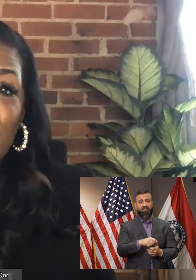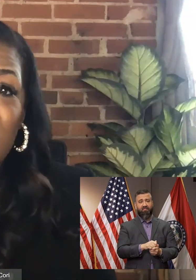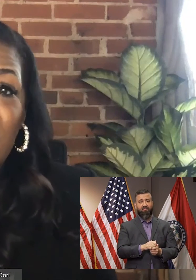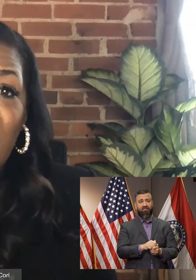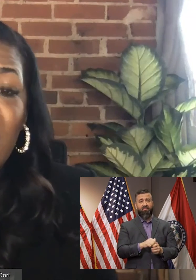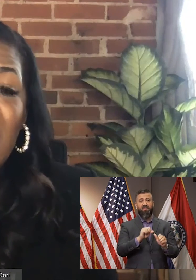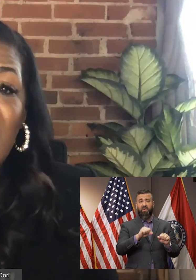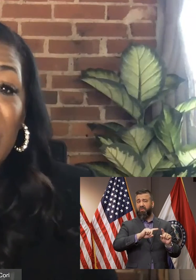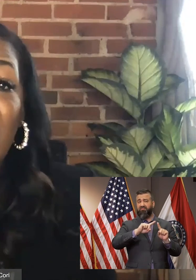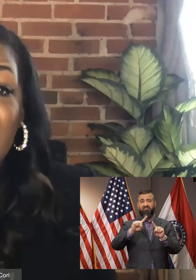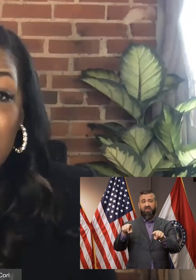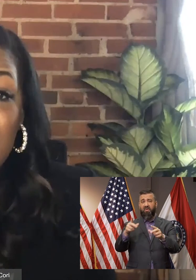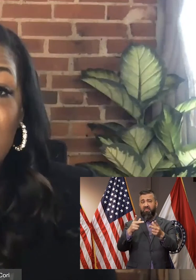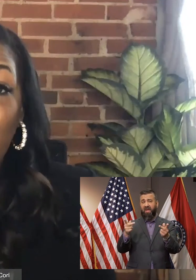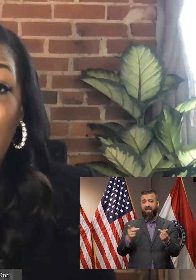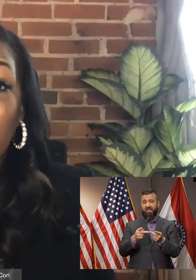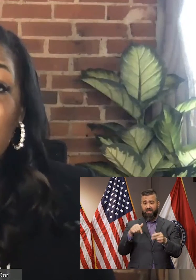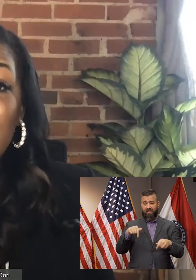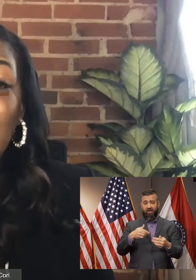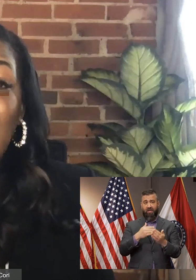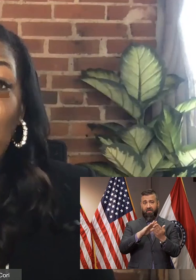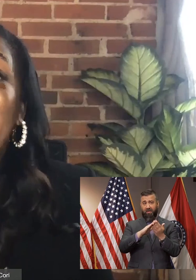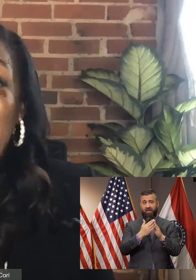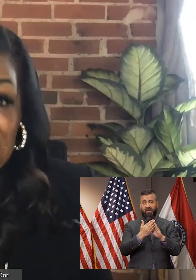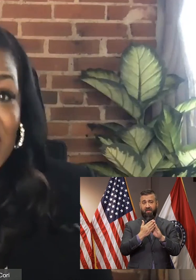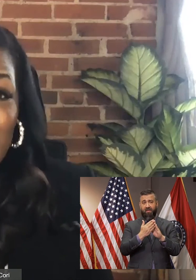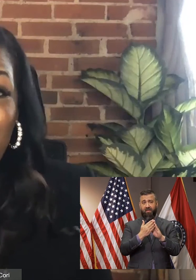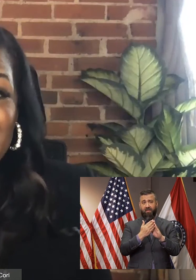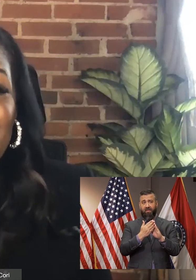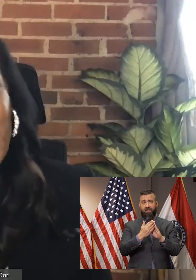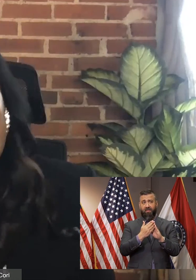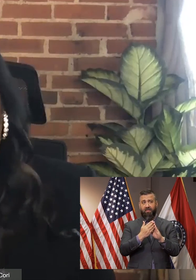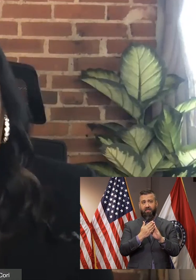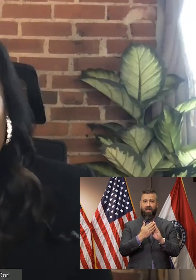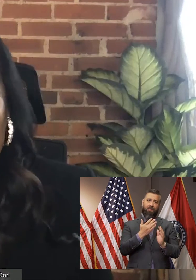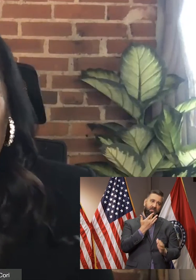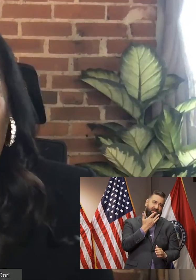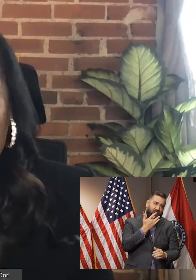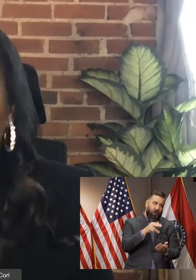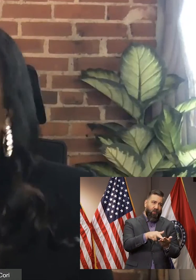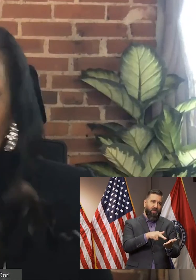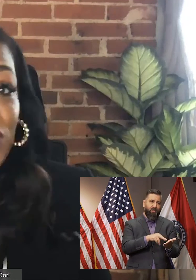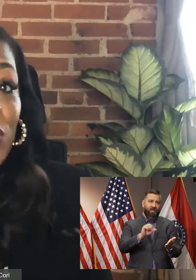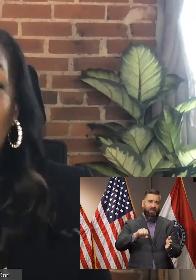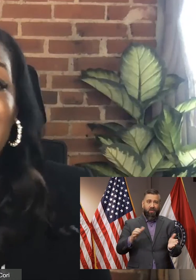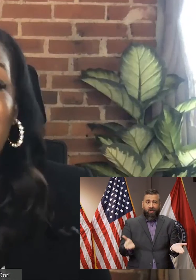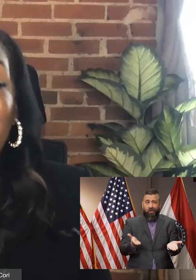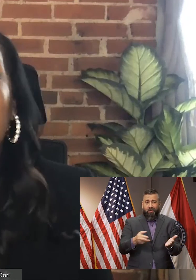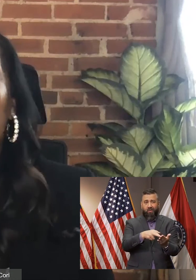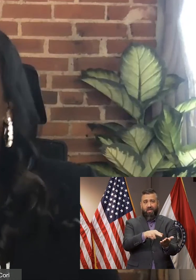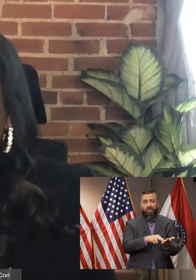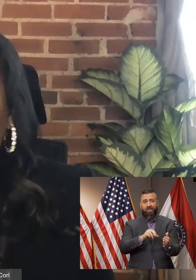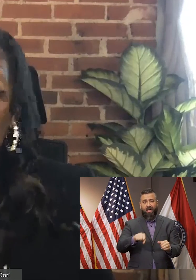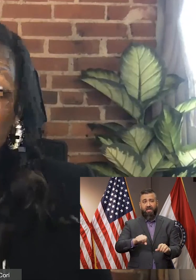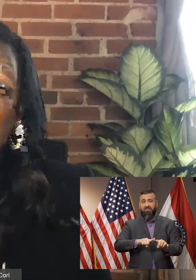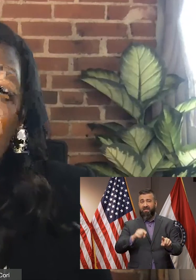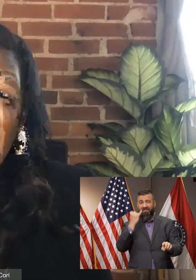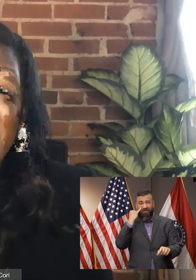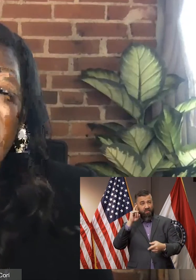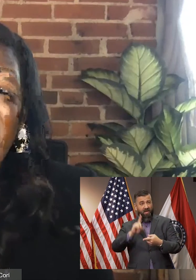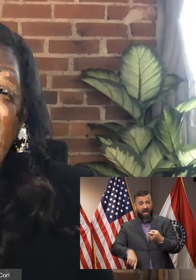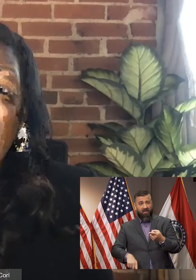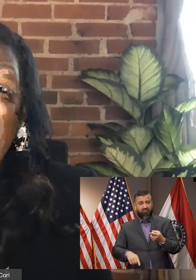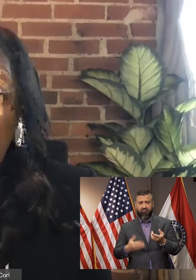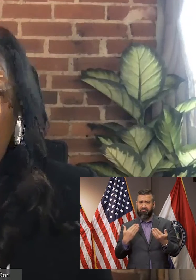places that you can go in our community where we ask that you register. We encourage that you register, but if you cannot, you can still show